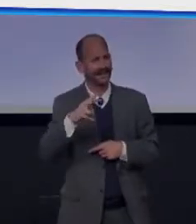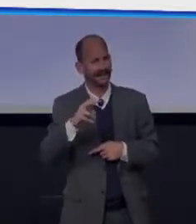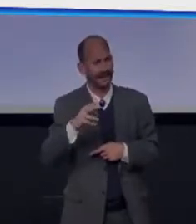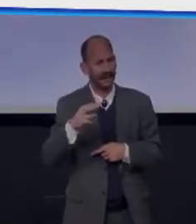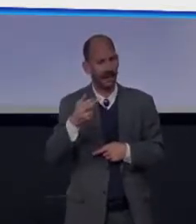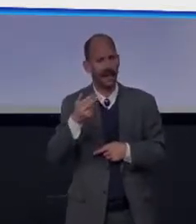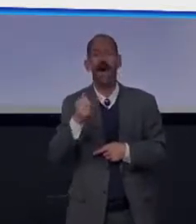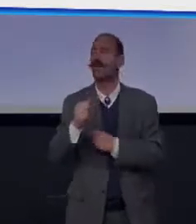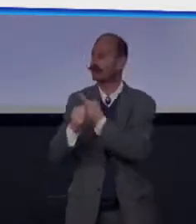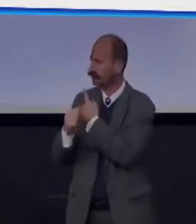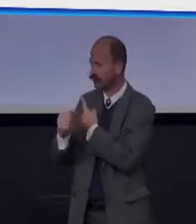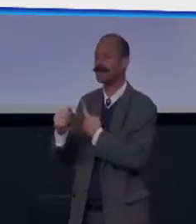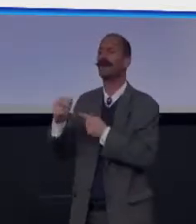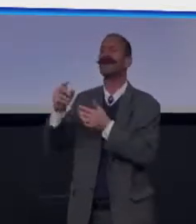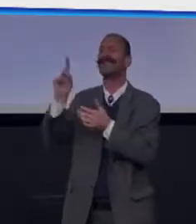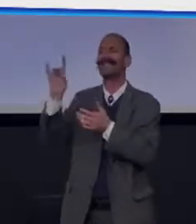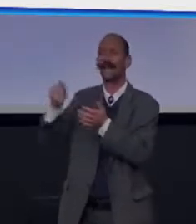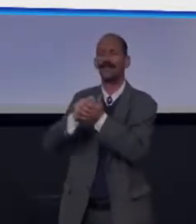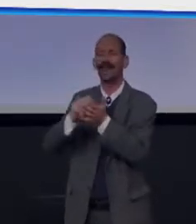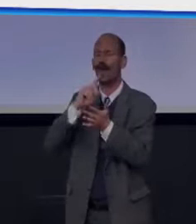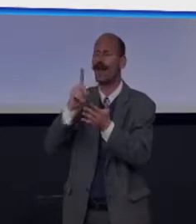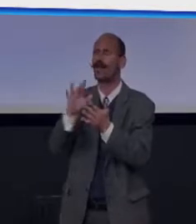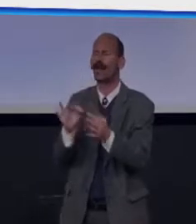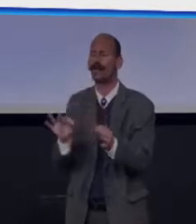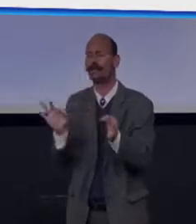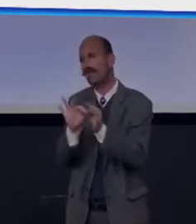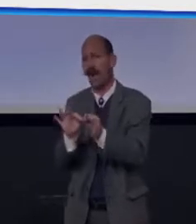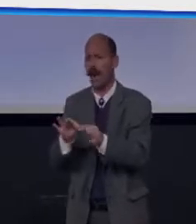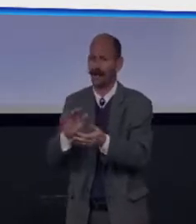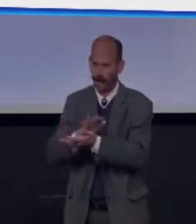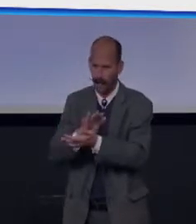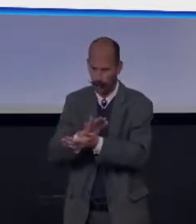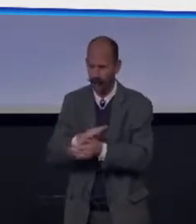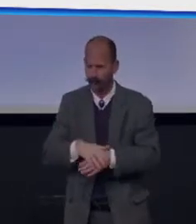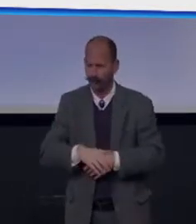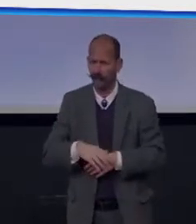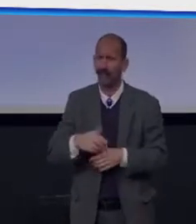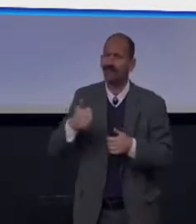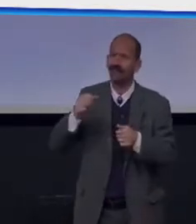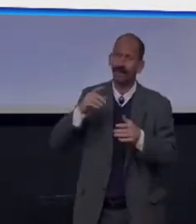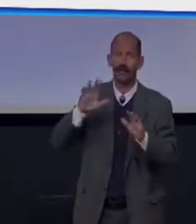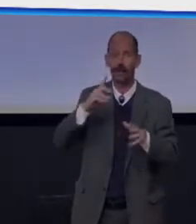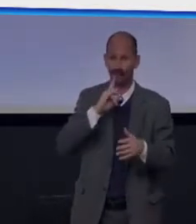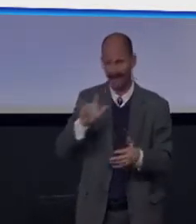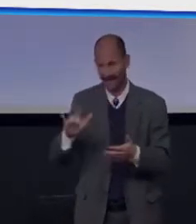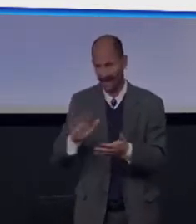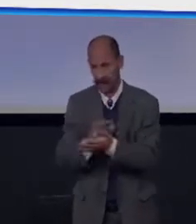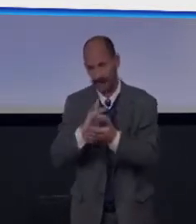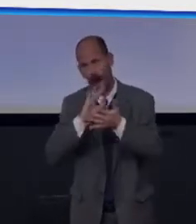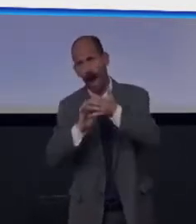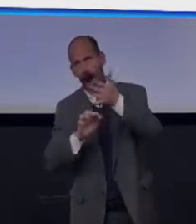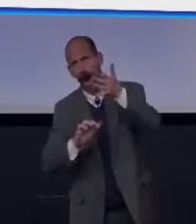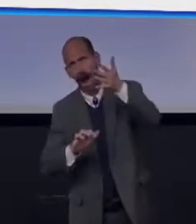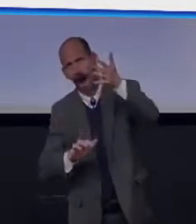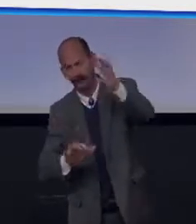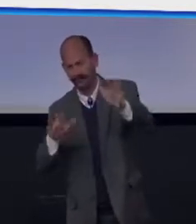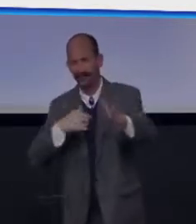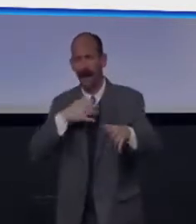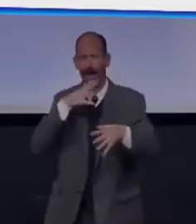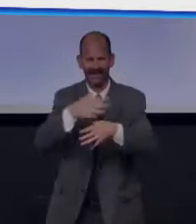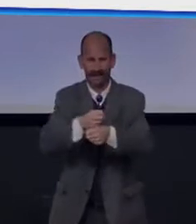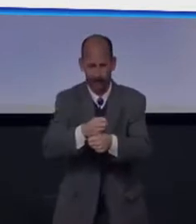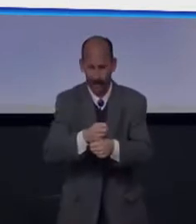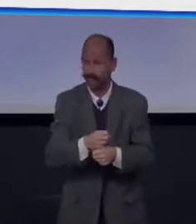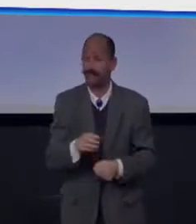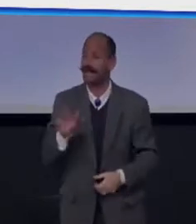symbol grounding problem in language, where, to sort of summarize a very long and intricate paper, he posed the